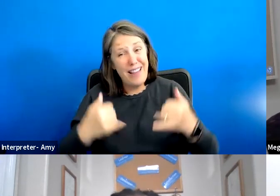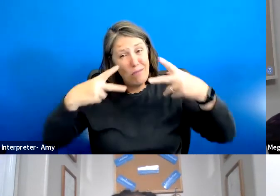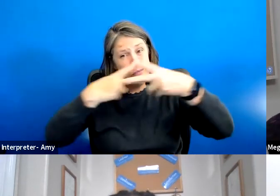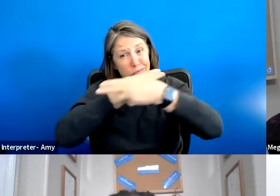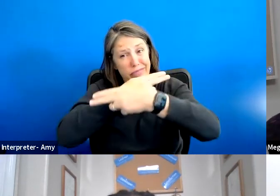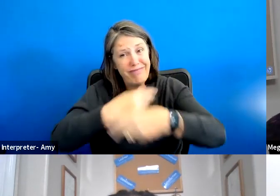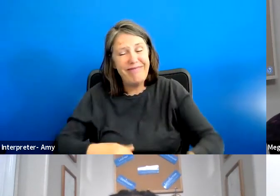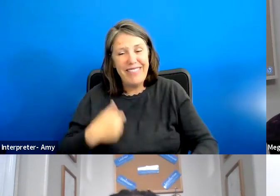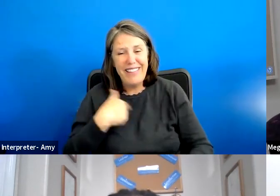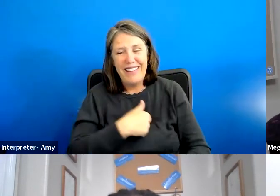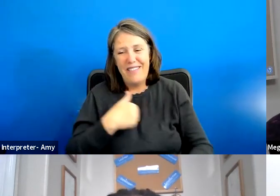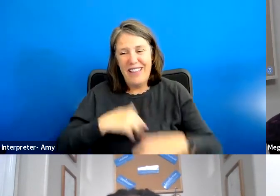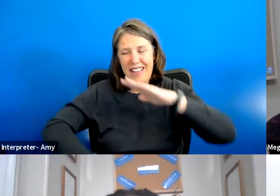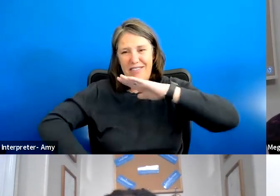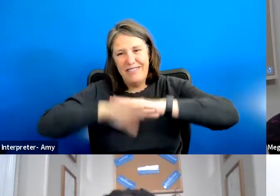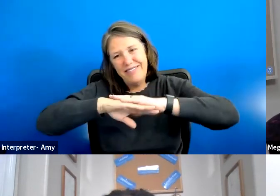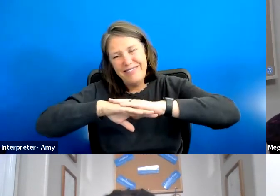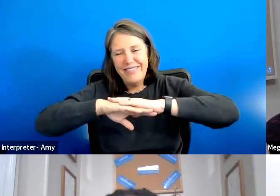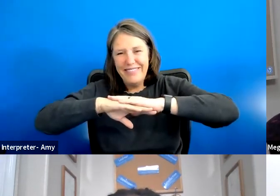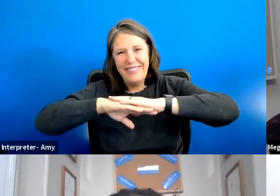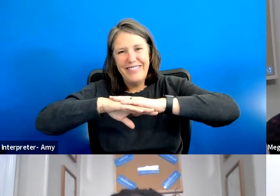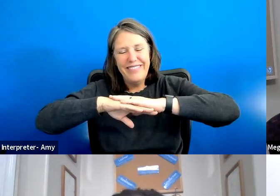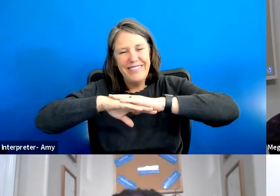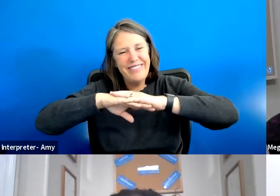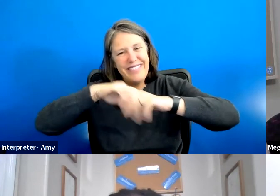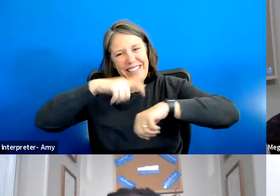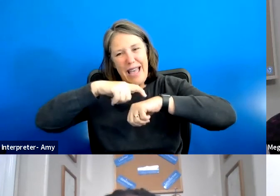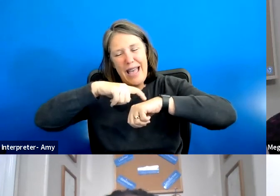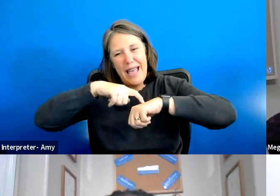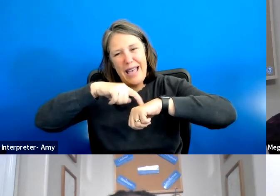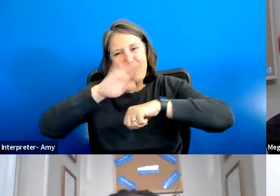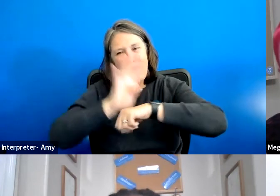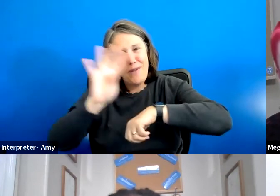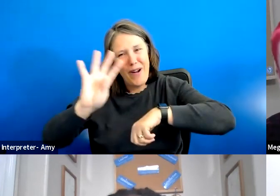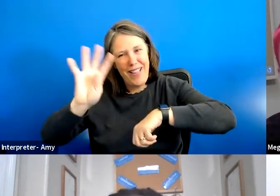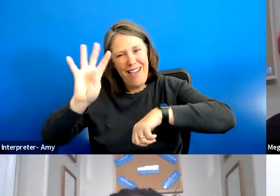off. We have reached the bewitching hour of 4 o'clock.